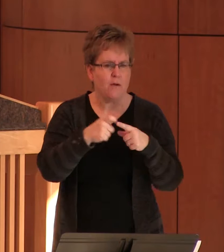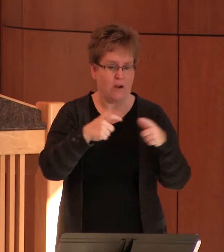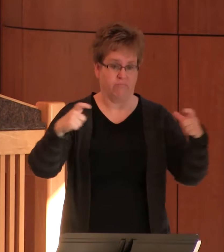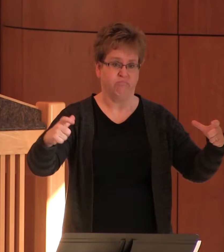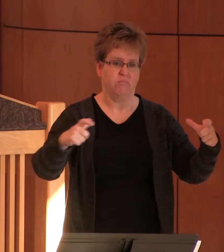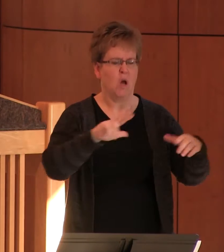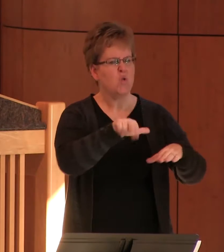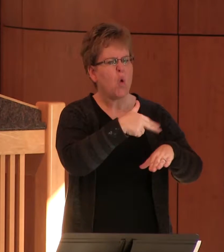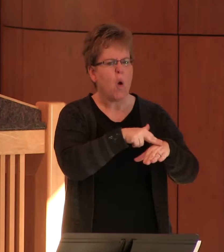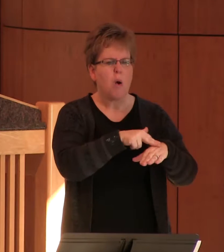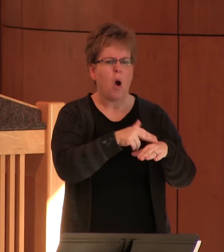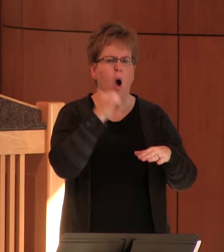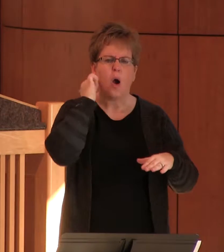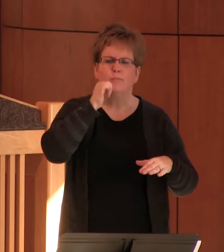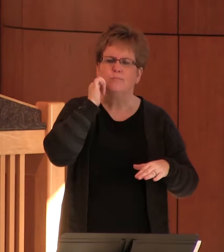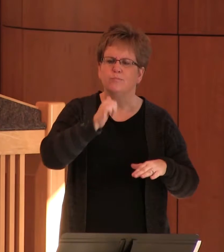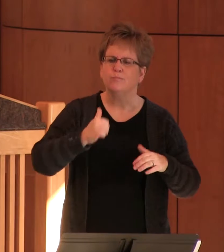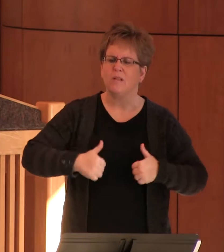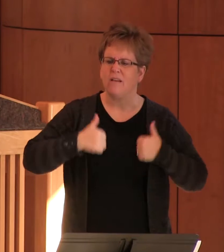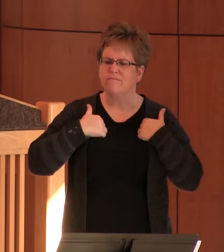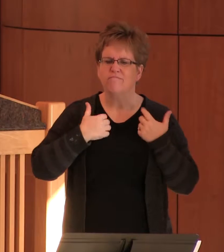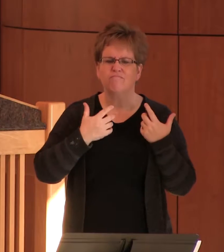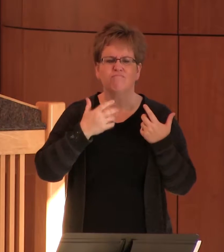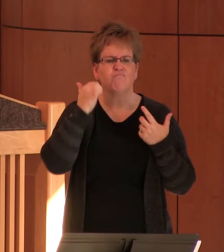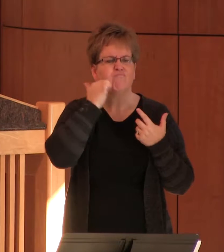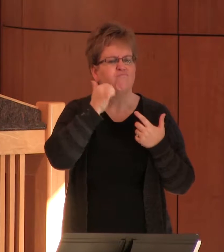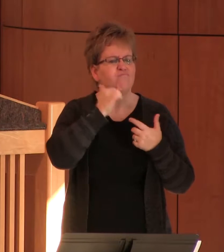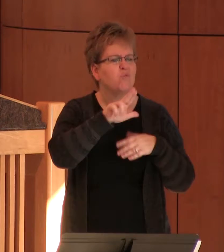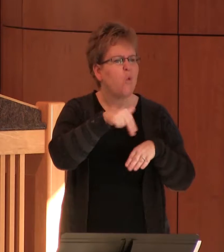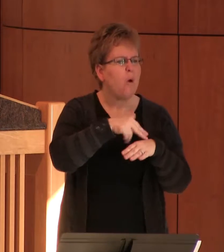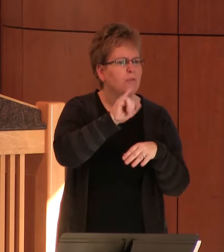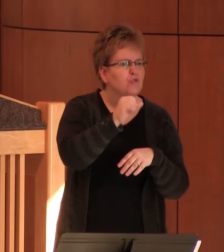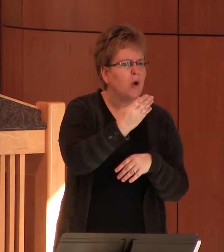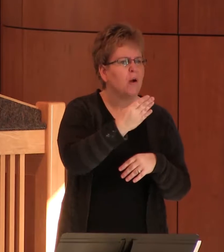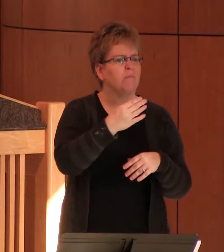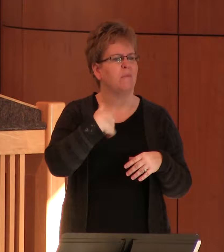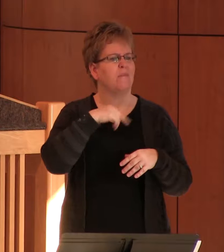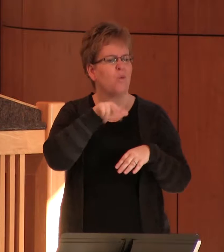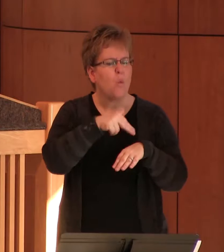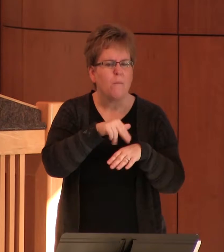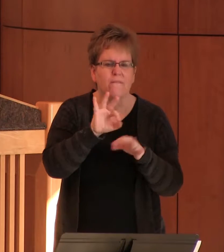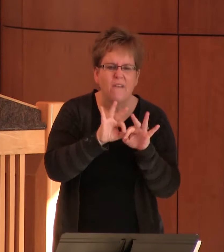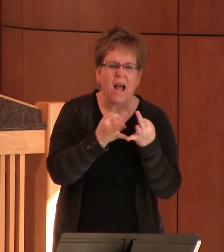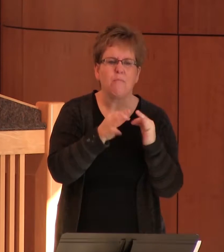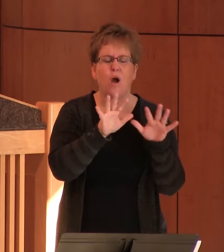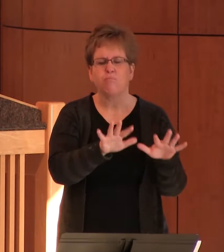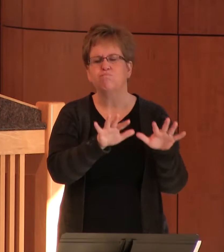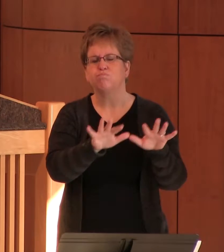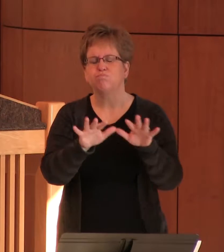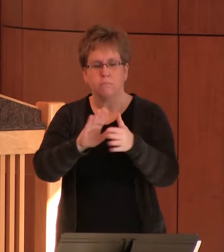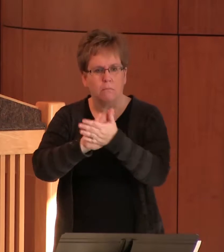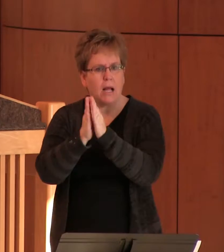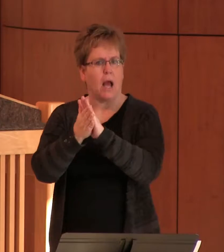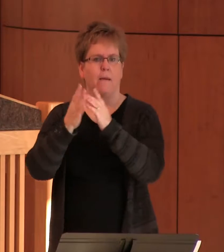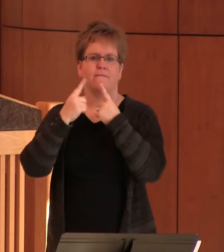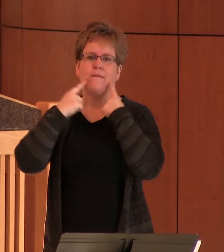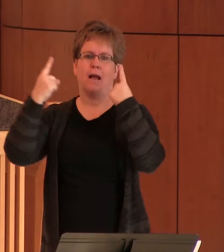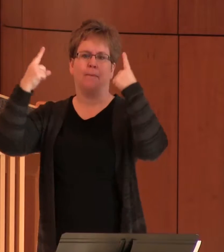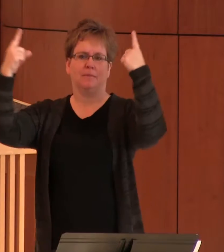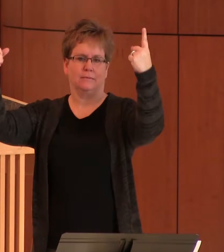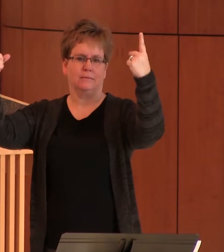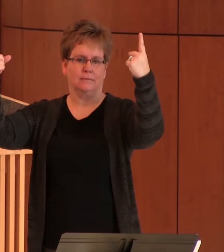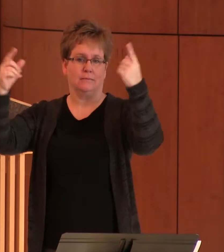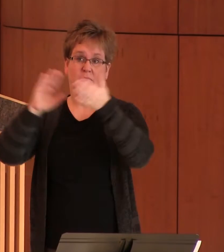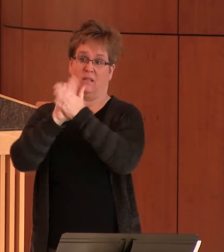being normal, having normal lives with normal jobs and a normal family, to be a star, even